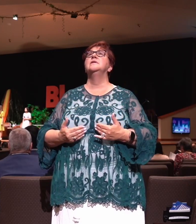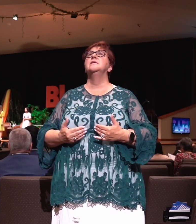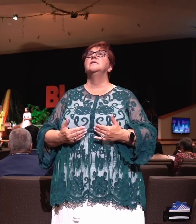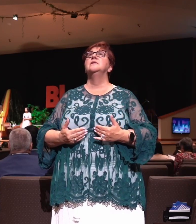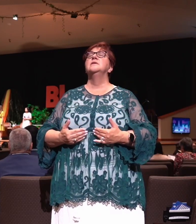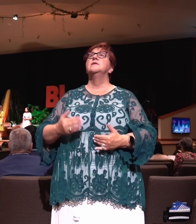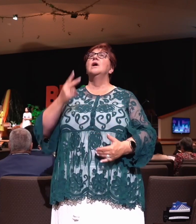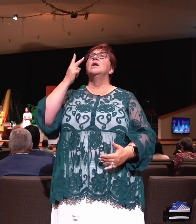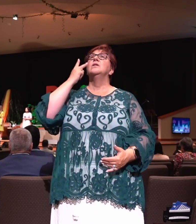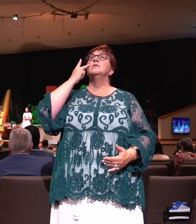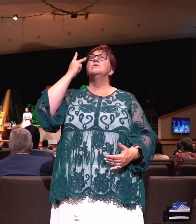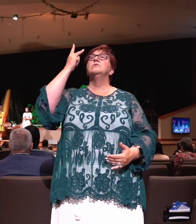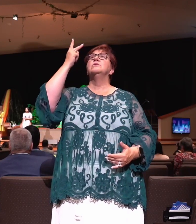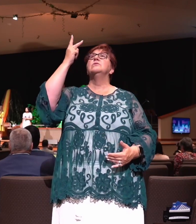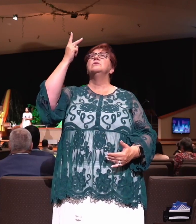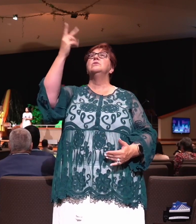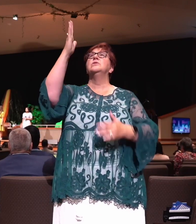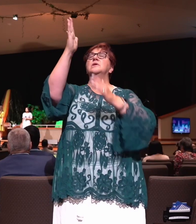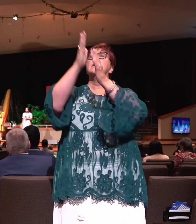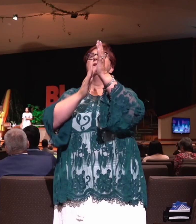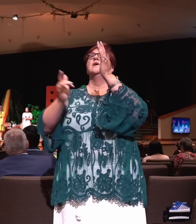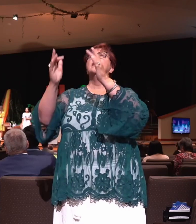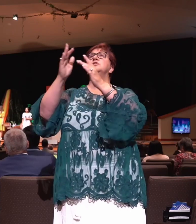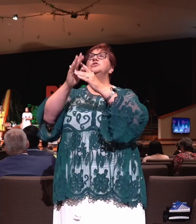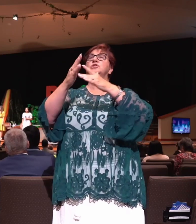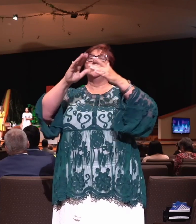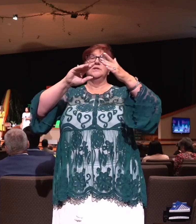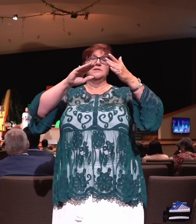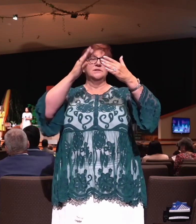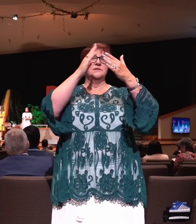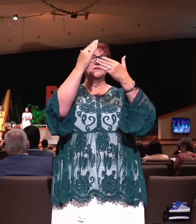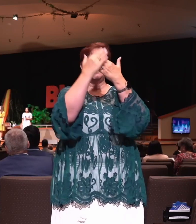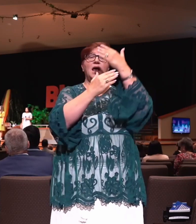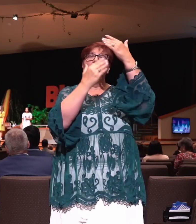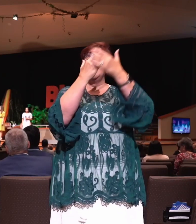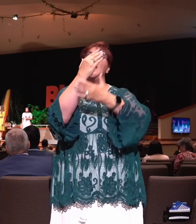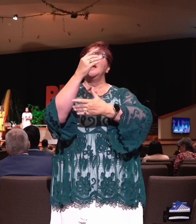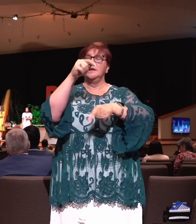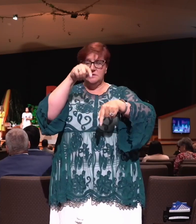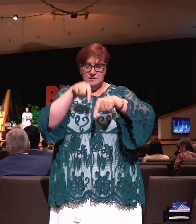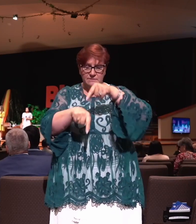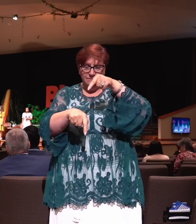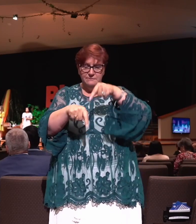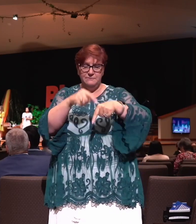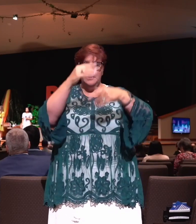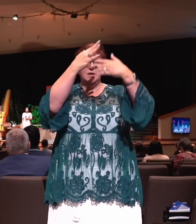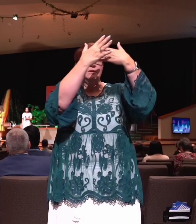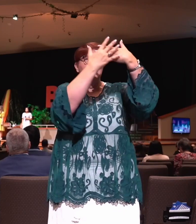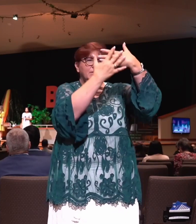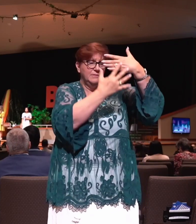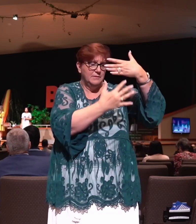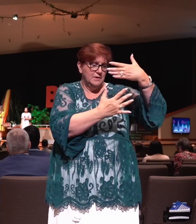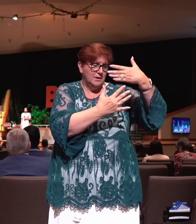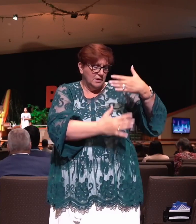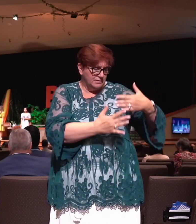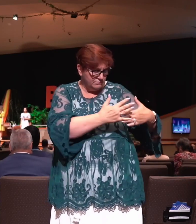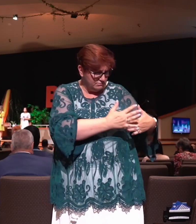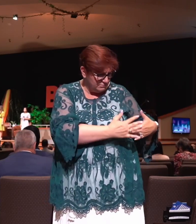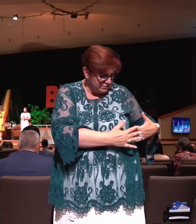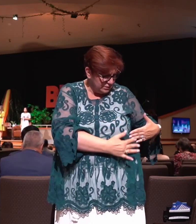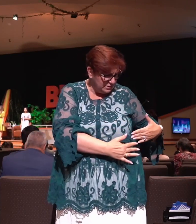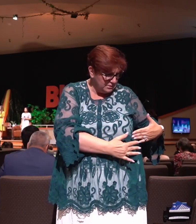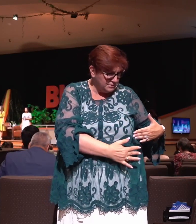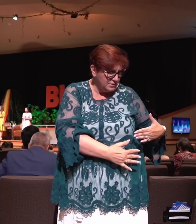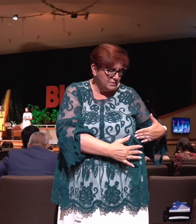Look at the wounds that give me life, grace flowing from his side,